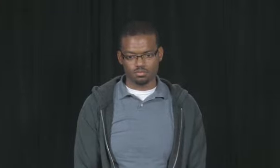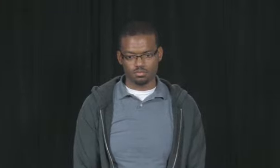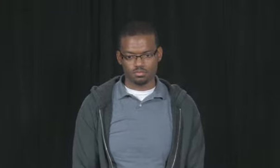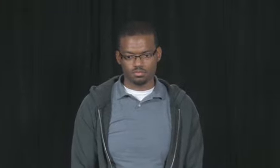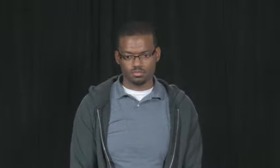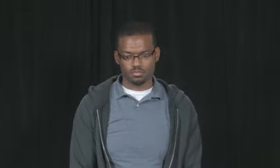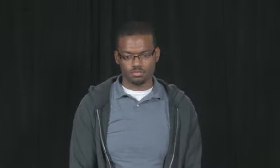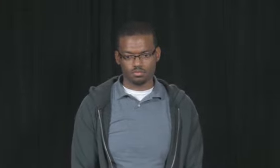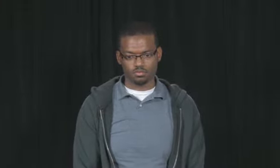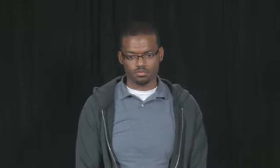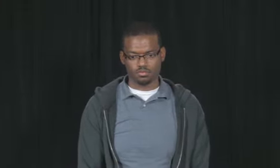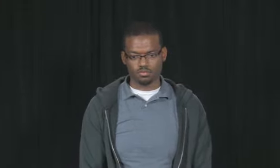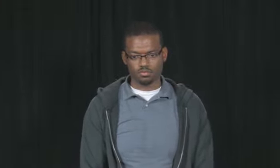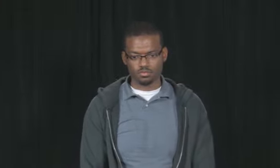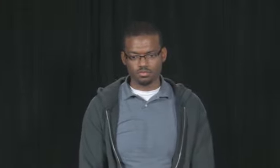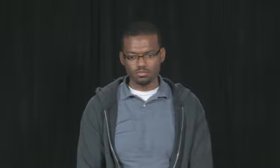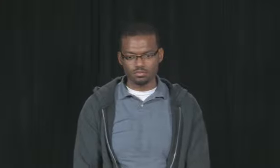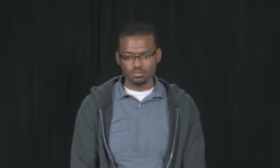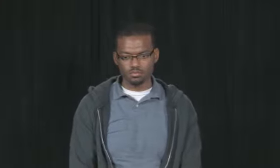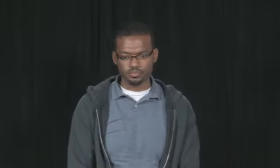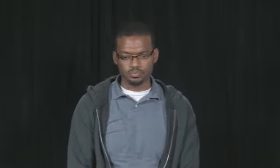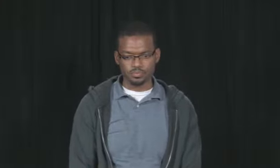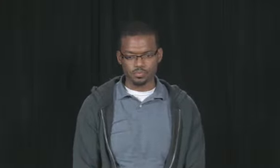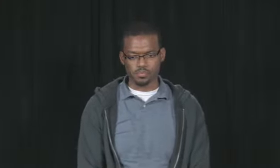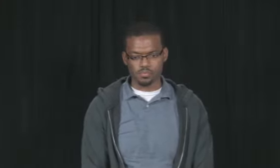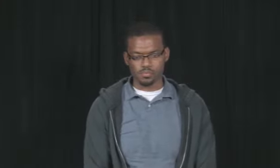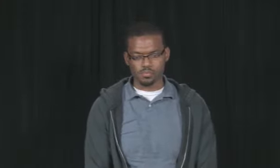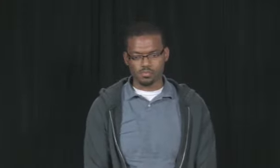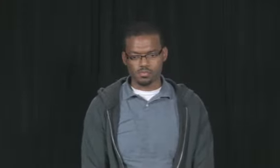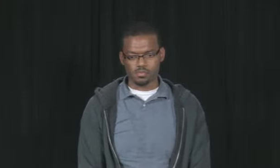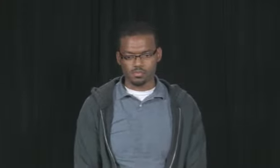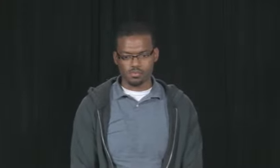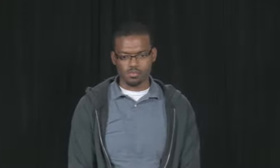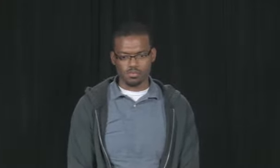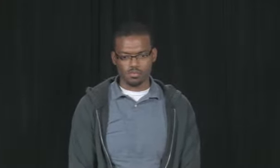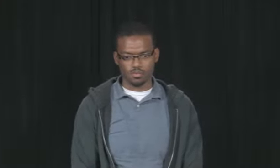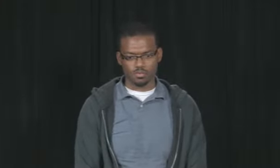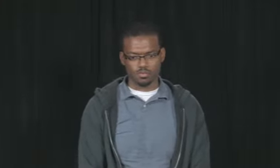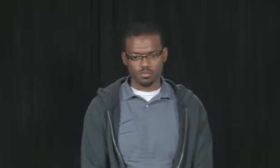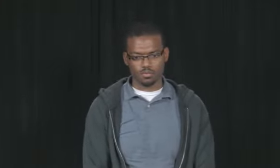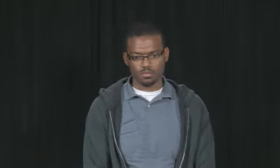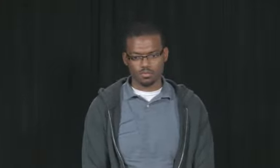that we can have some connection to it. So we're not speaking a